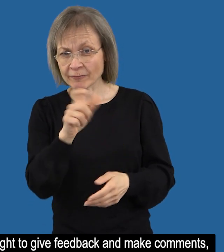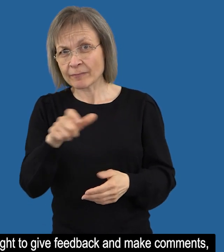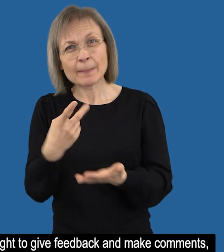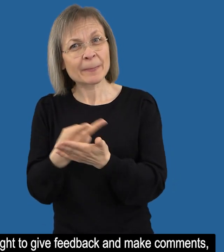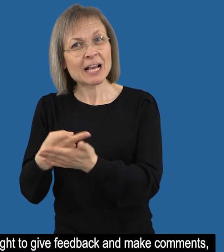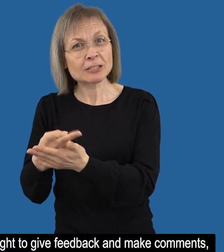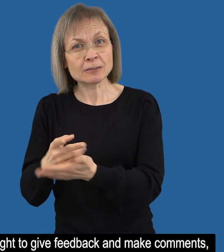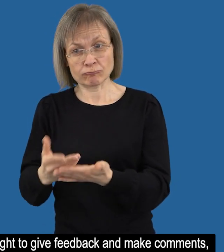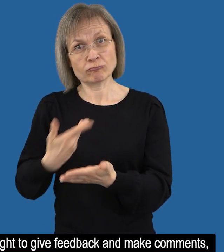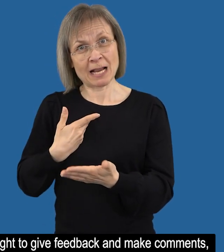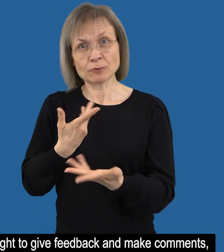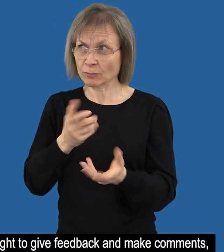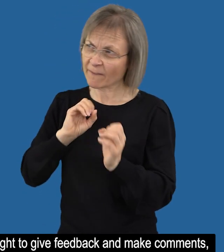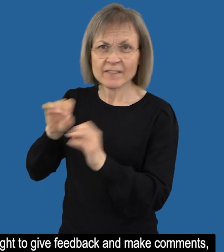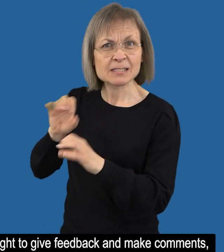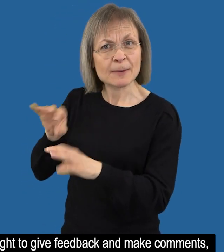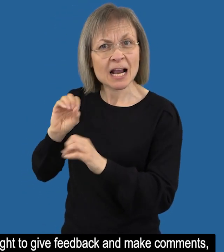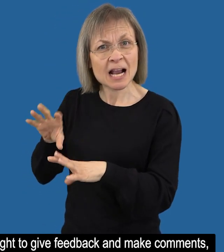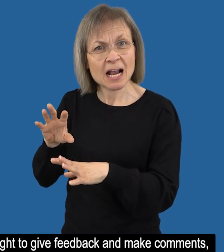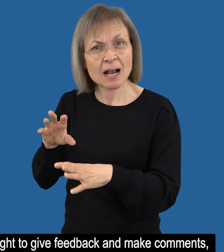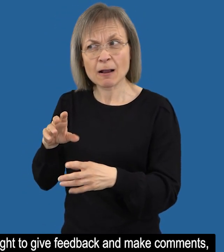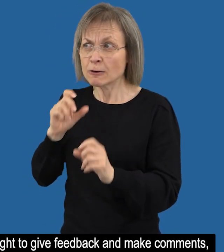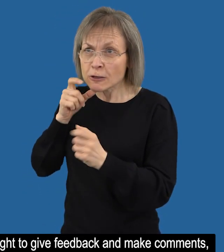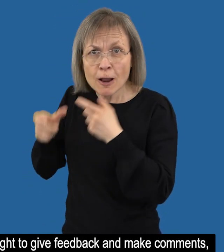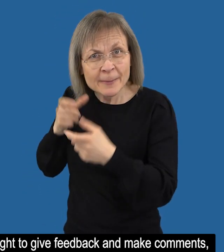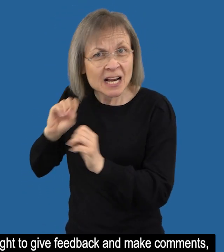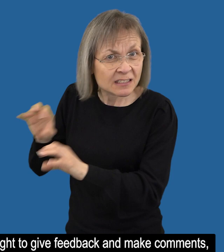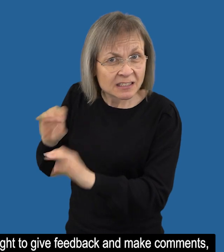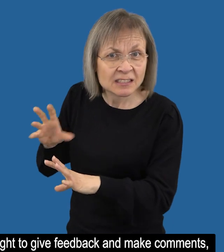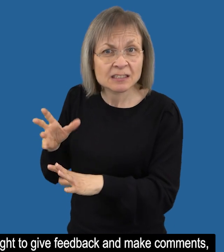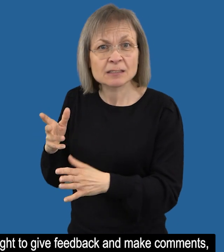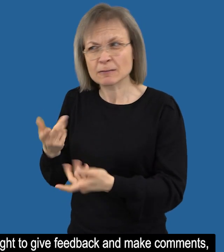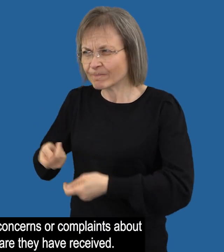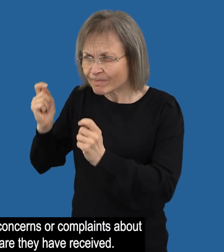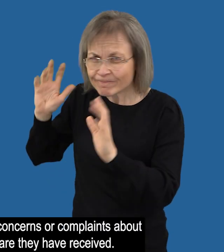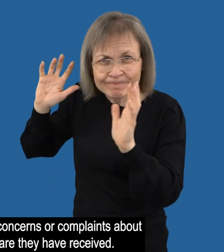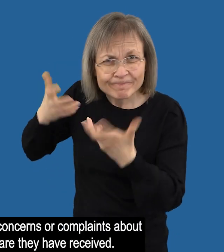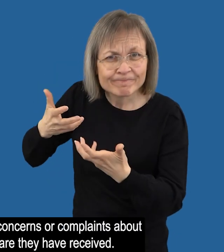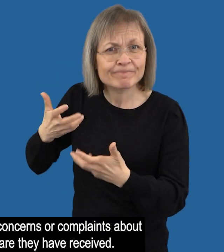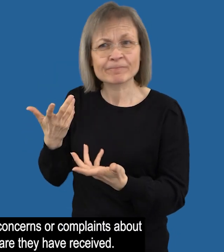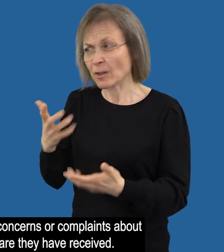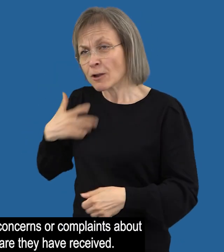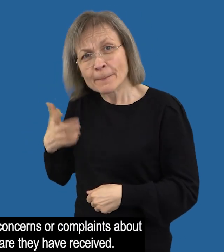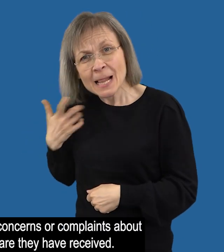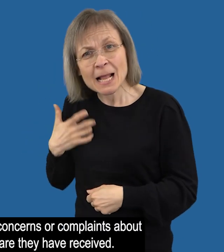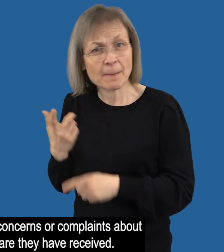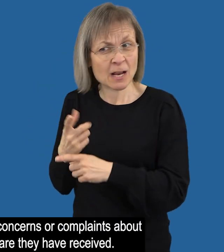It also gives patients a right to give feedback and make comments, and raise concerns or complaints about the care they have